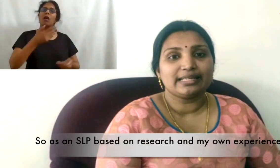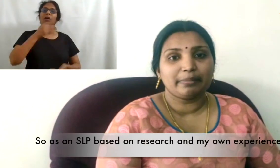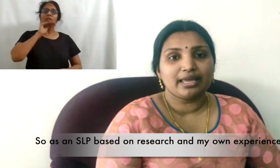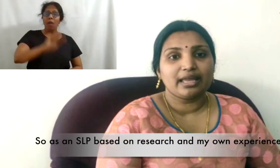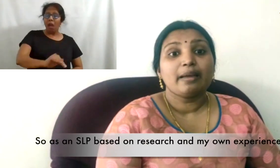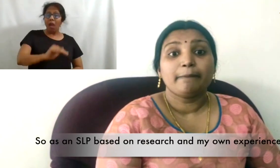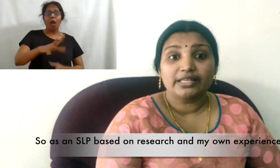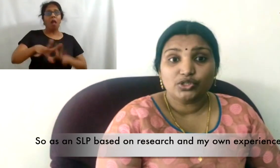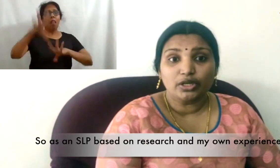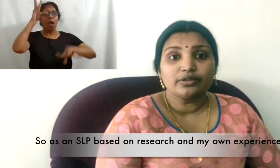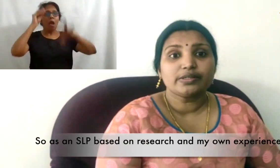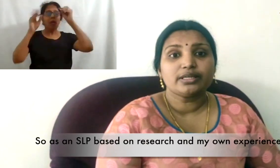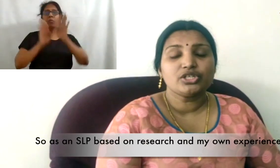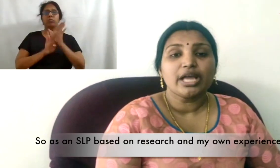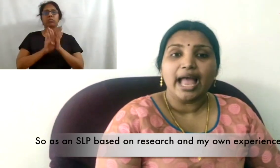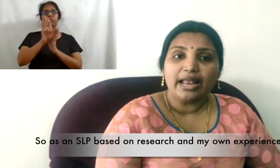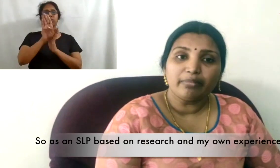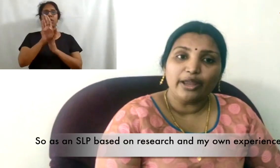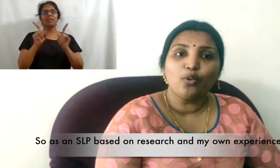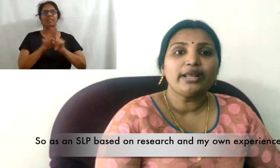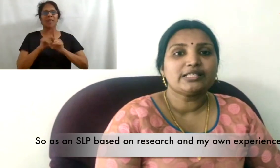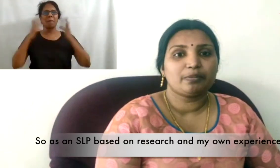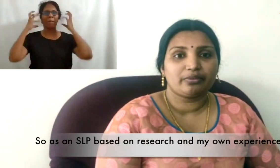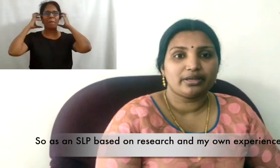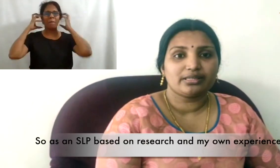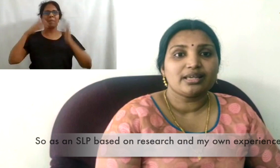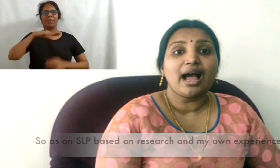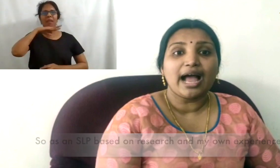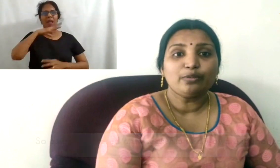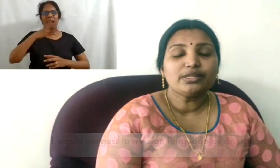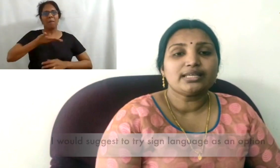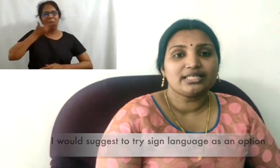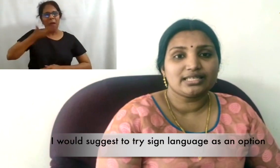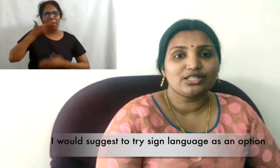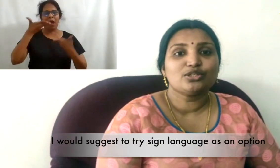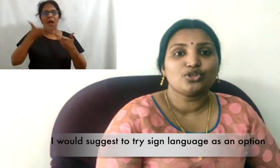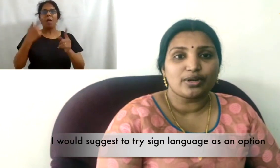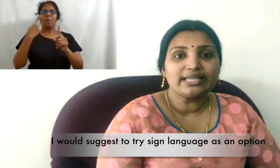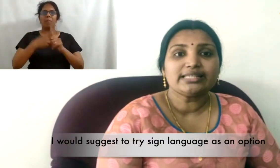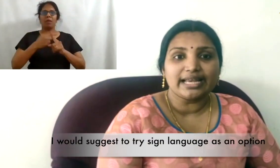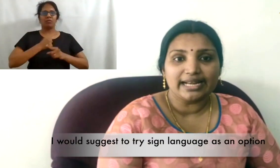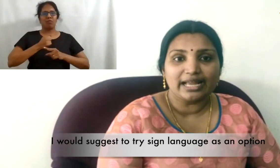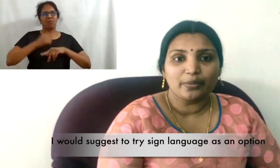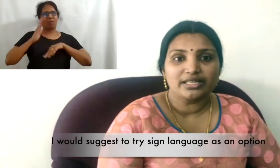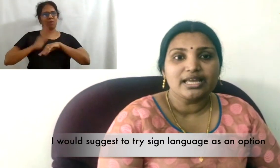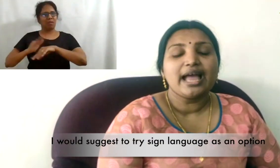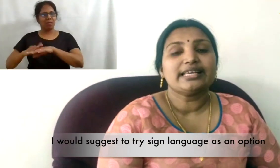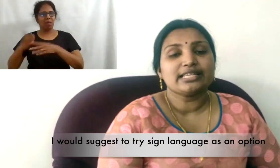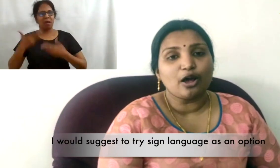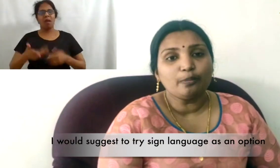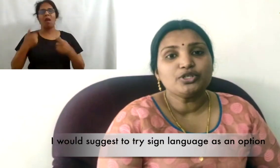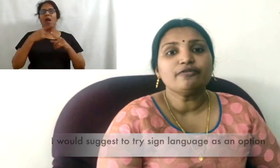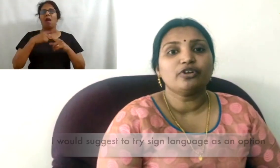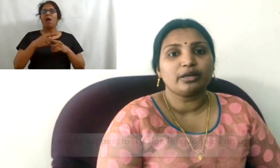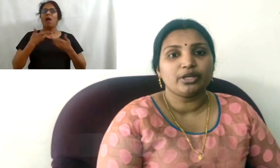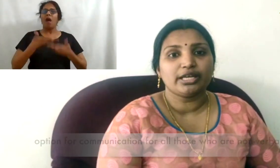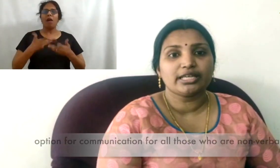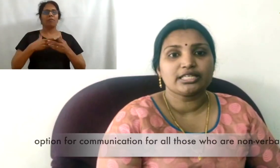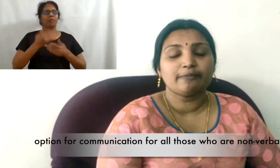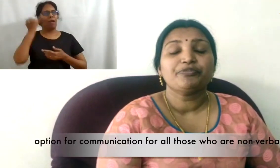SLP, based on research and my own experience, I would suggest to try sign language as an option for communication